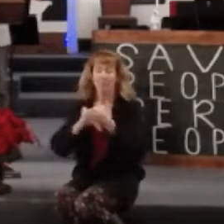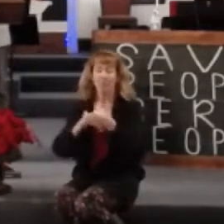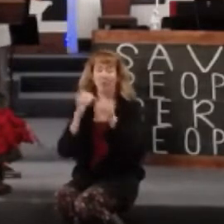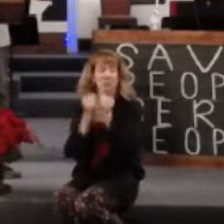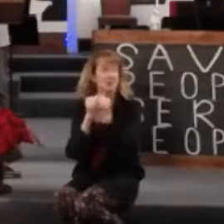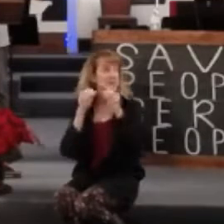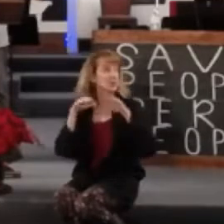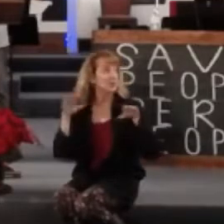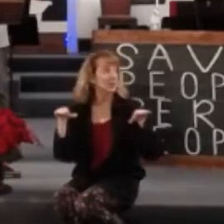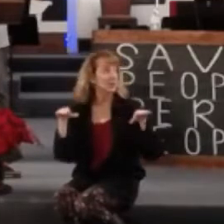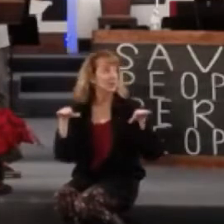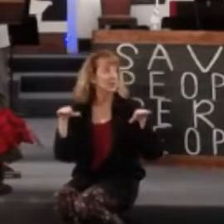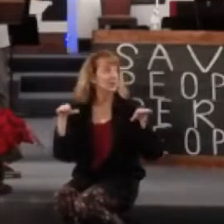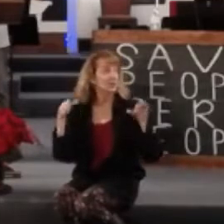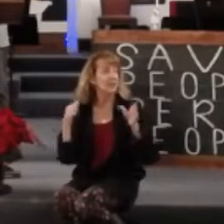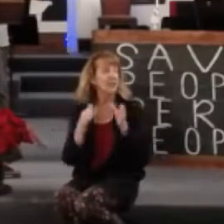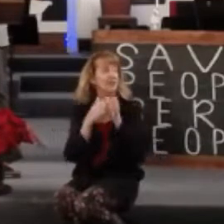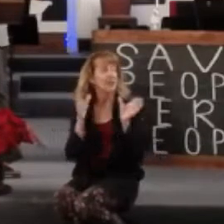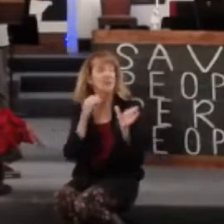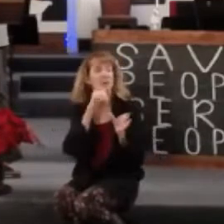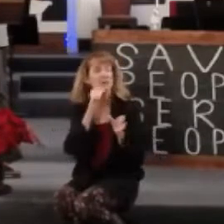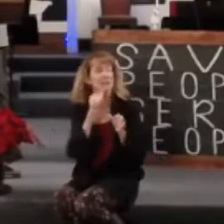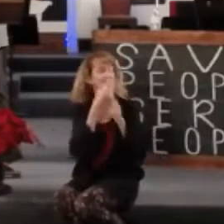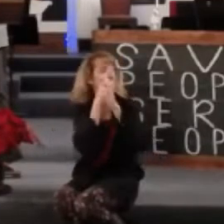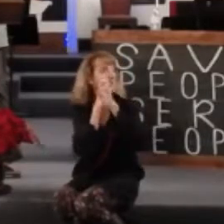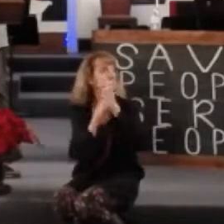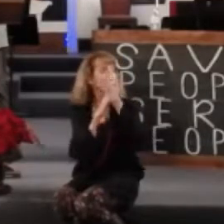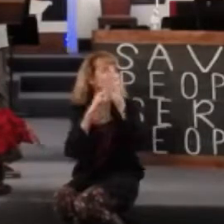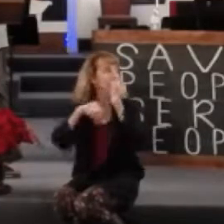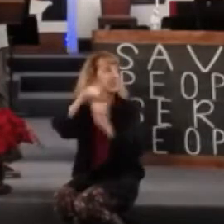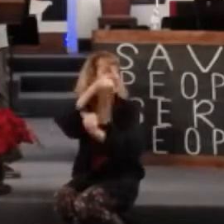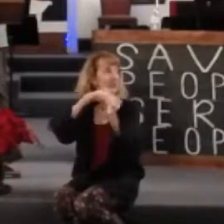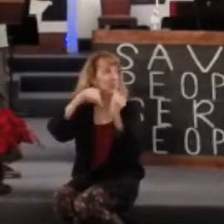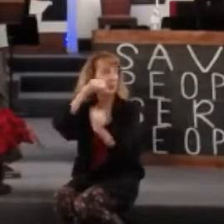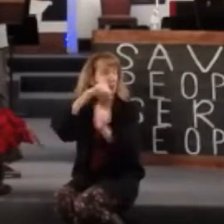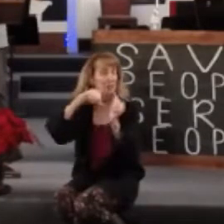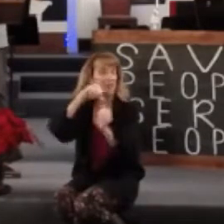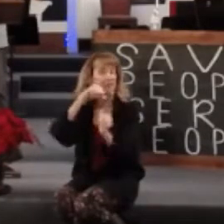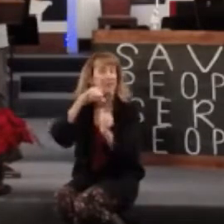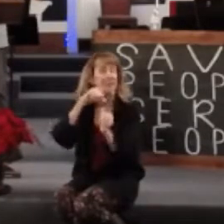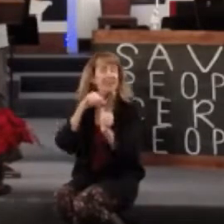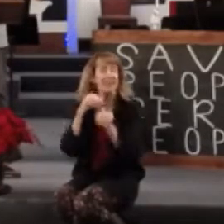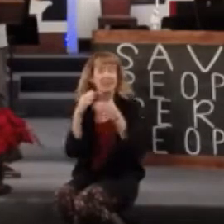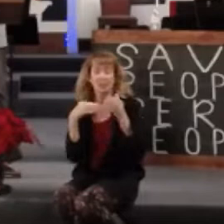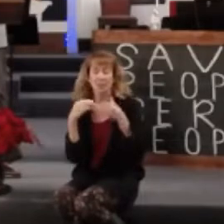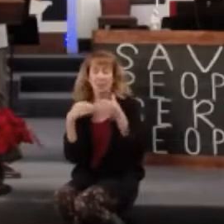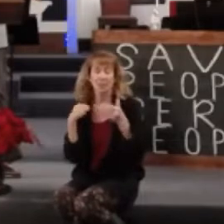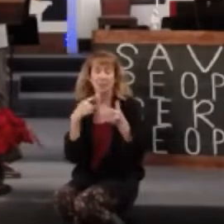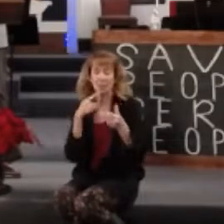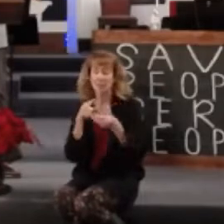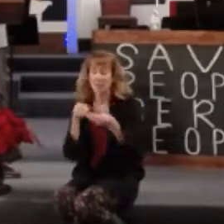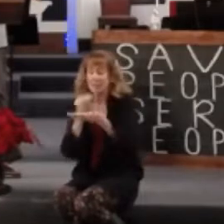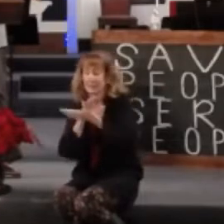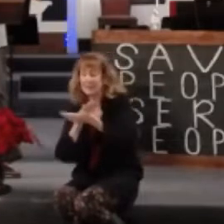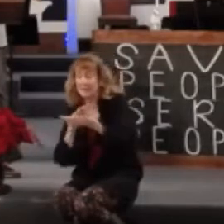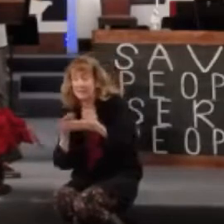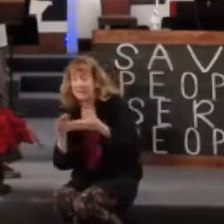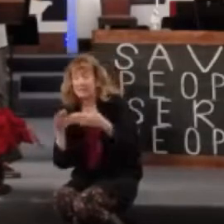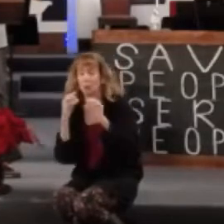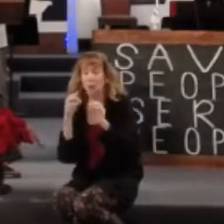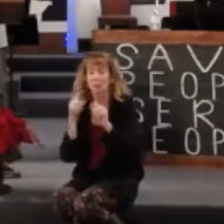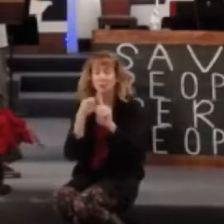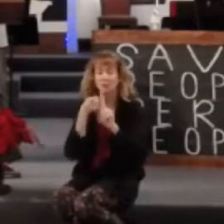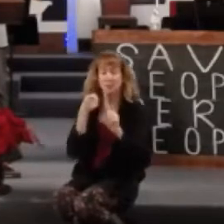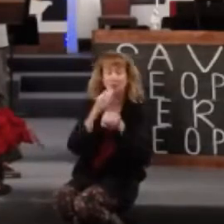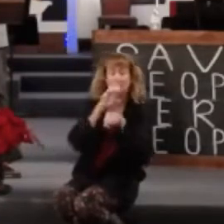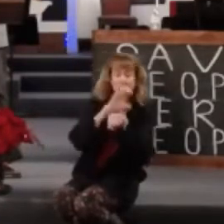you find a general lack of respect that was prevalent in this family. It doesn't matter whether it was between the parents or if it was from